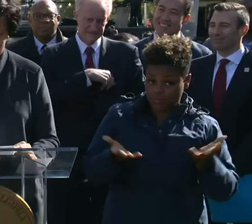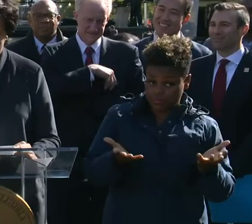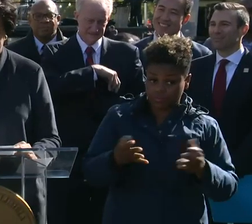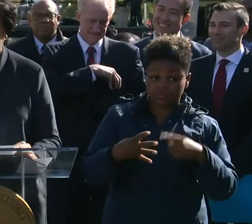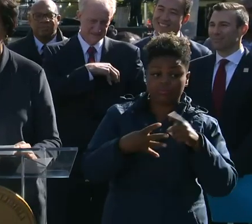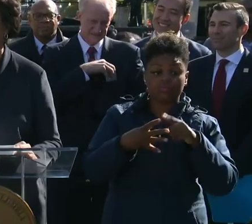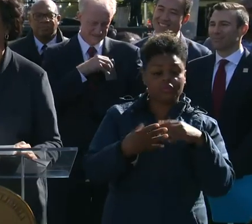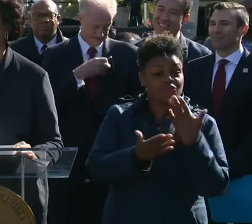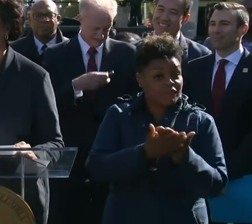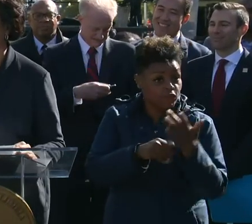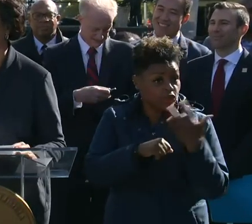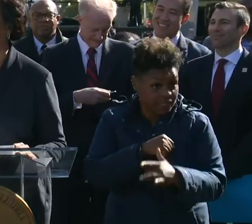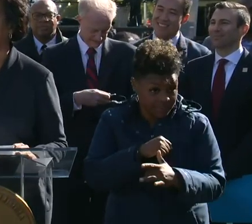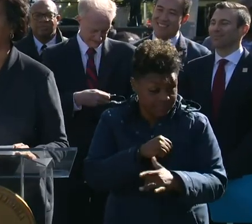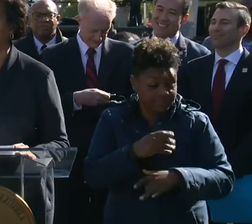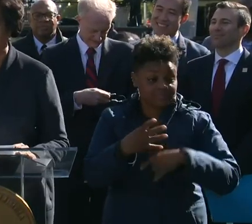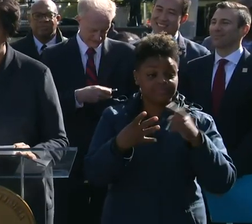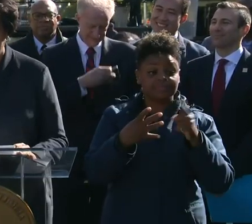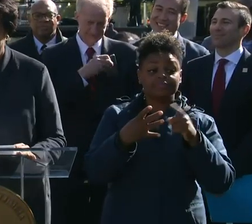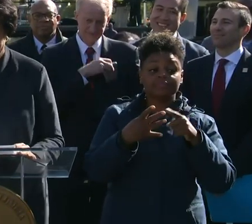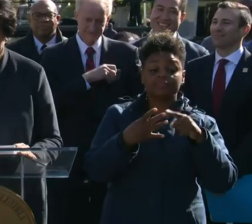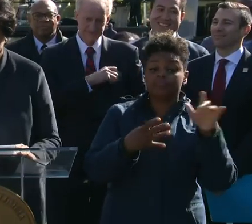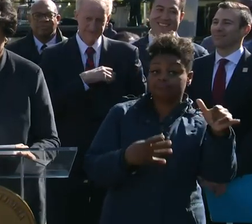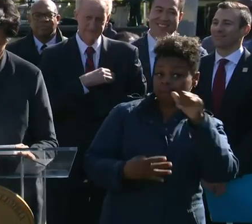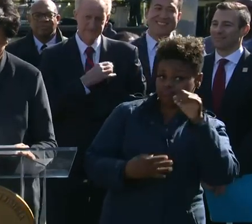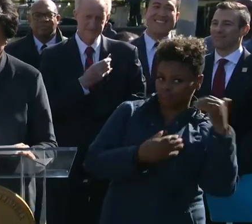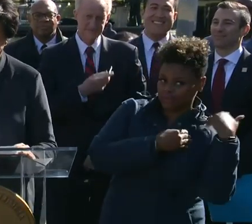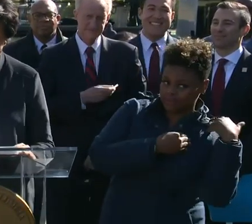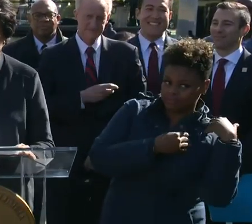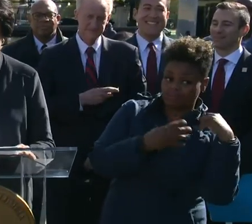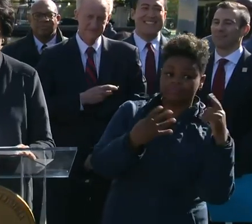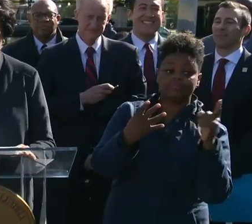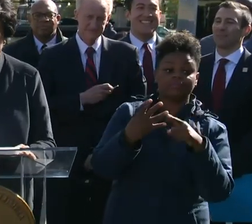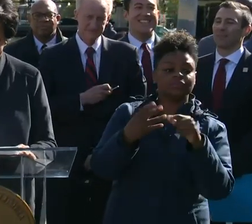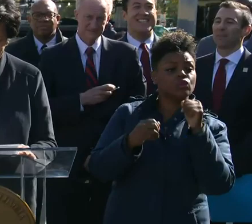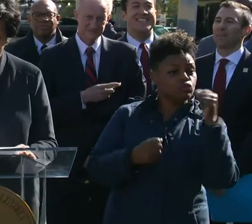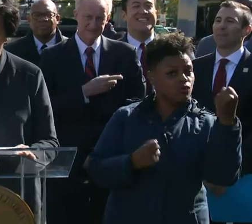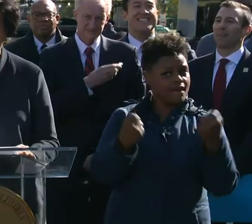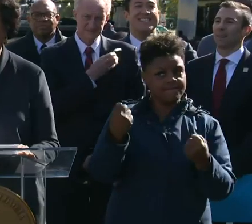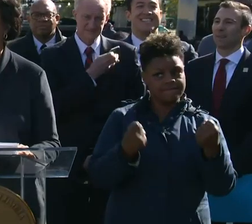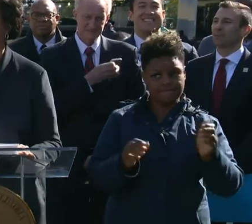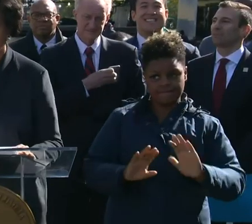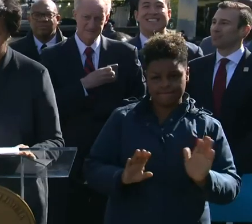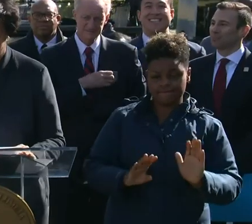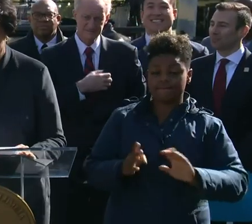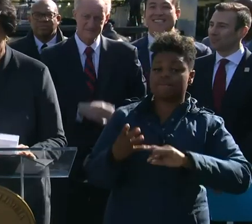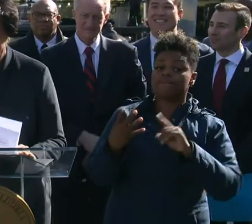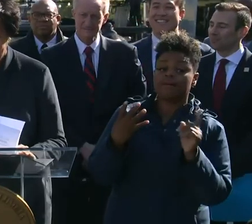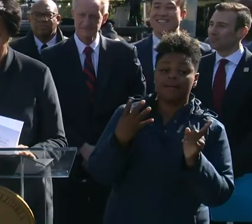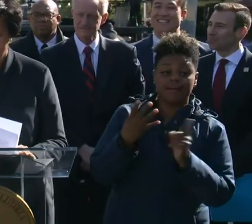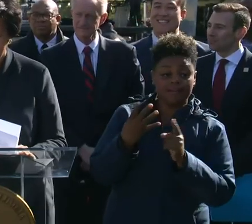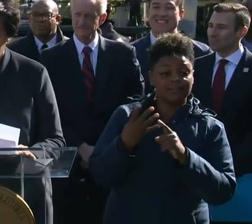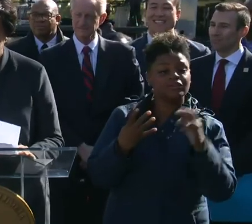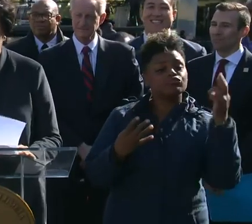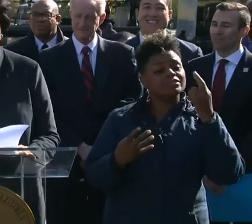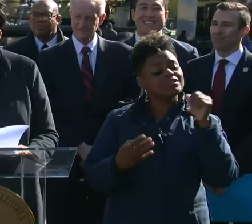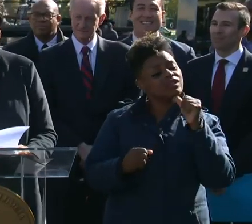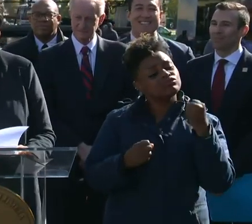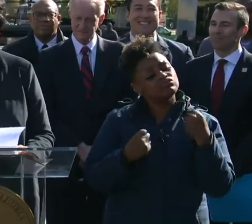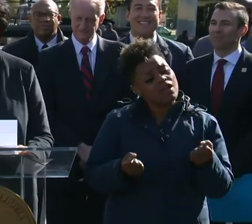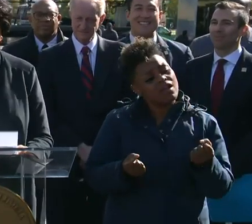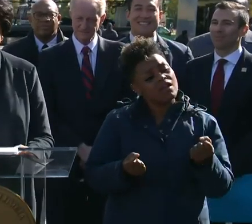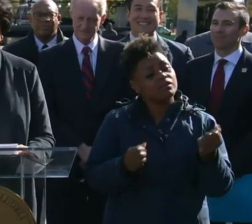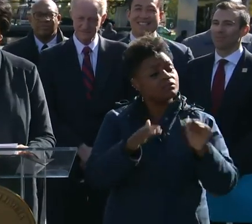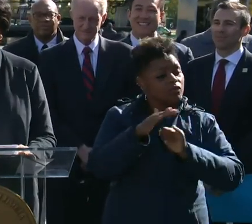responsibly, cheer loudly, and don't drive. In fact, there is a reason not to drive because Metro will